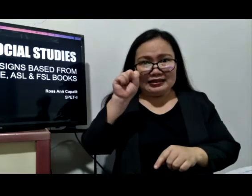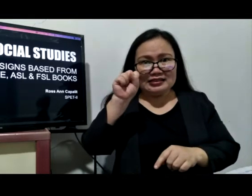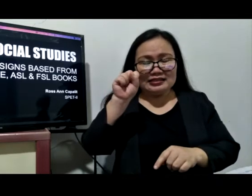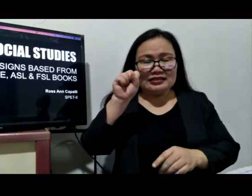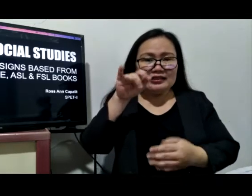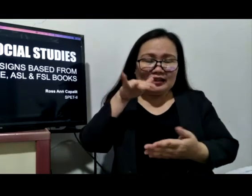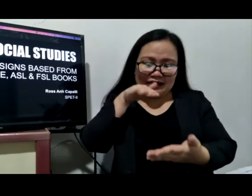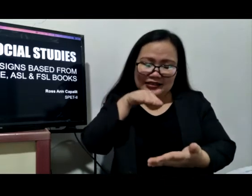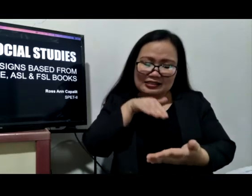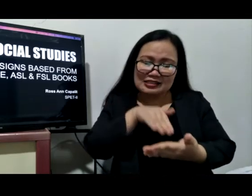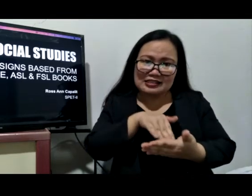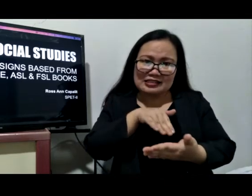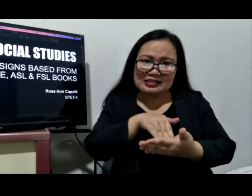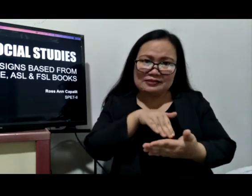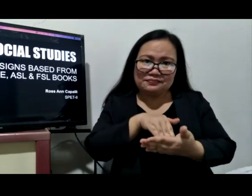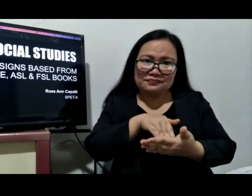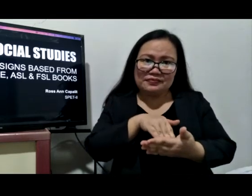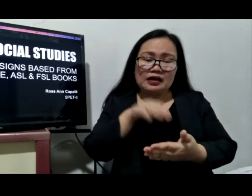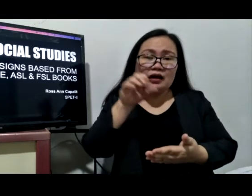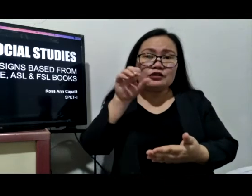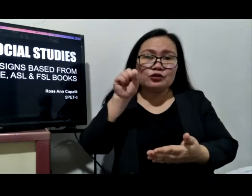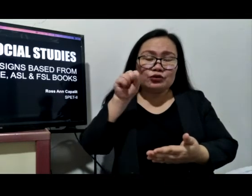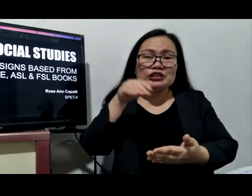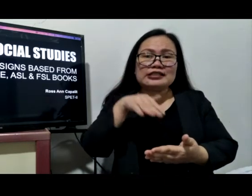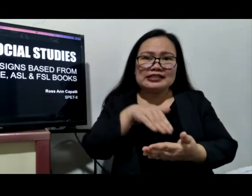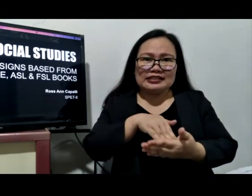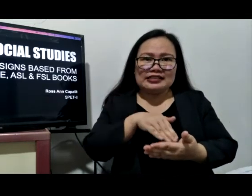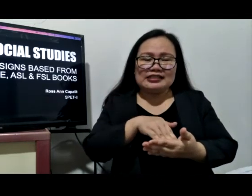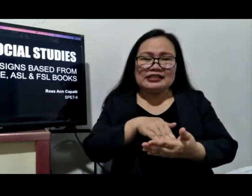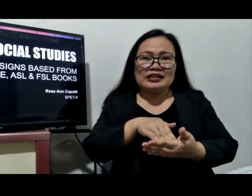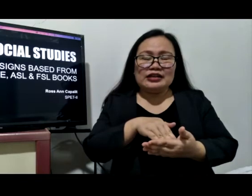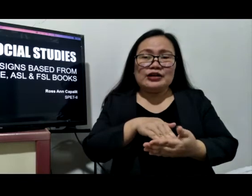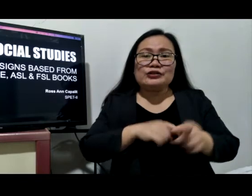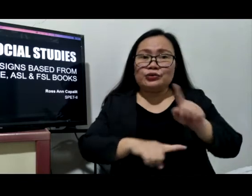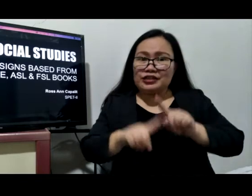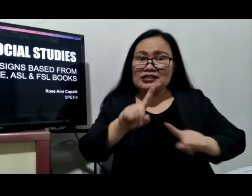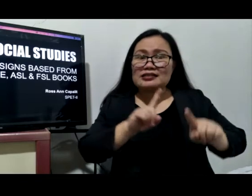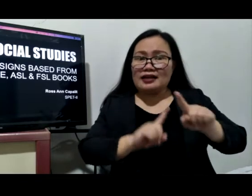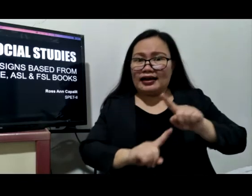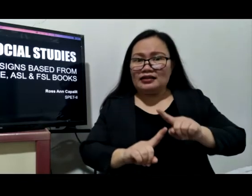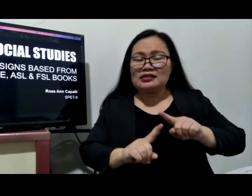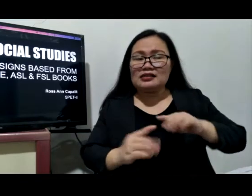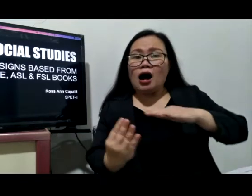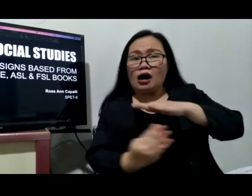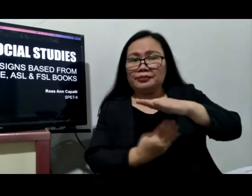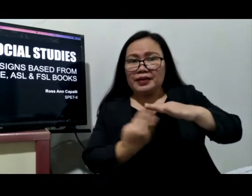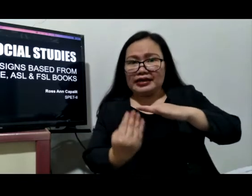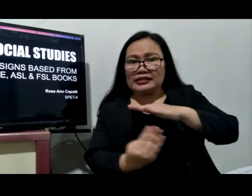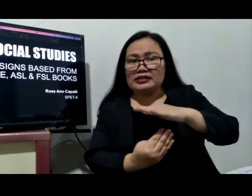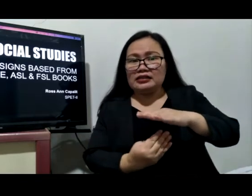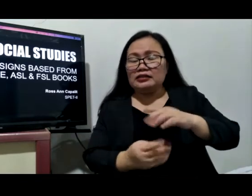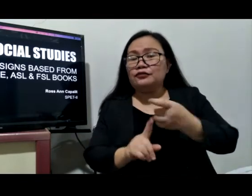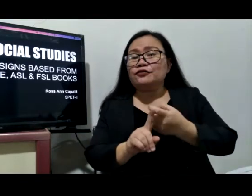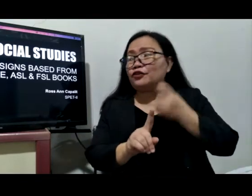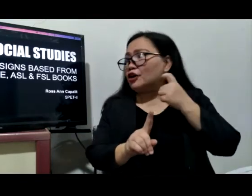S and then studies. Social studies. So these signs are based from